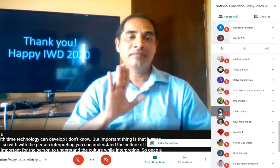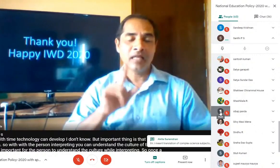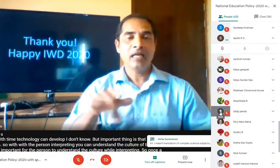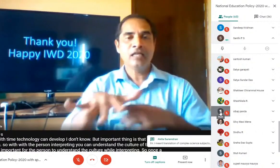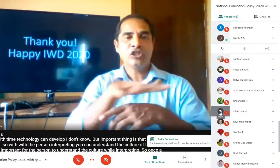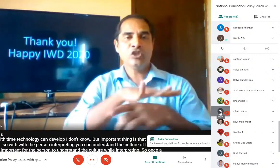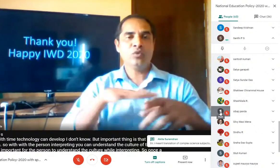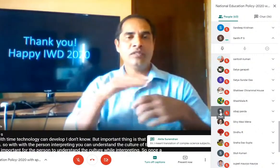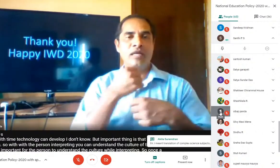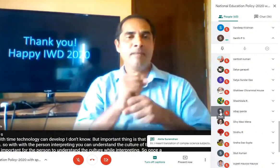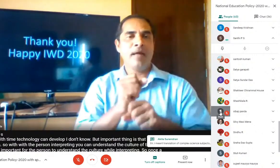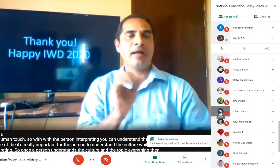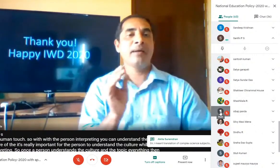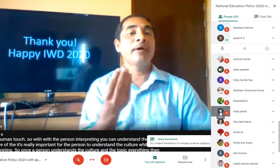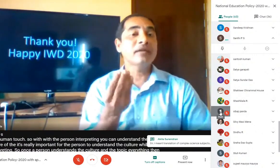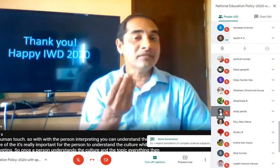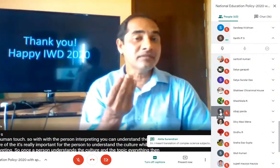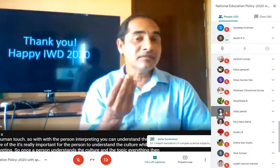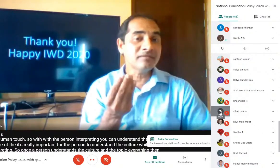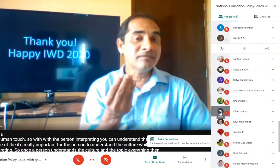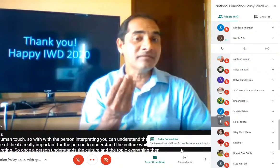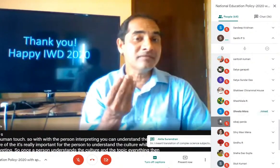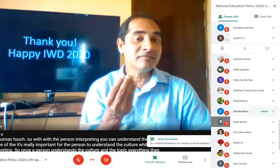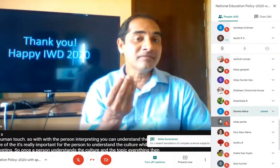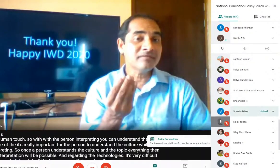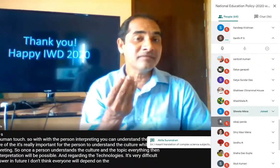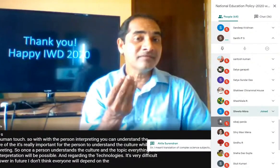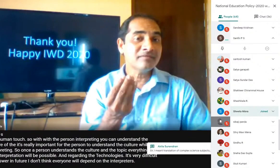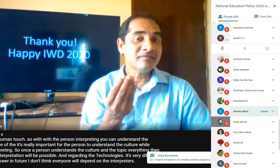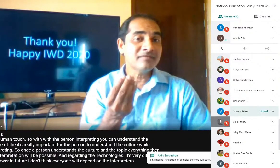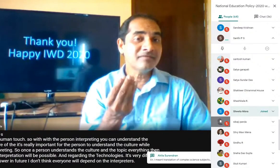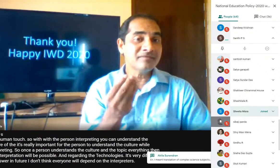I don't think everyone will depend on the interpreters.